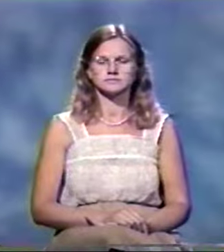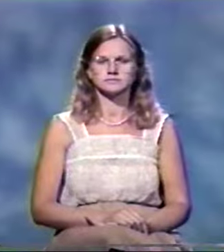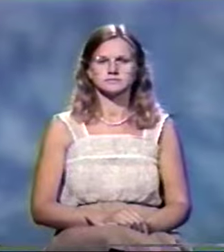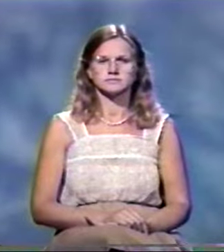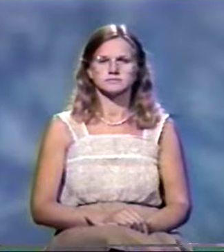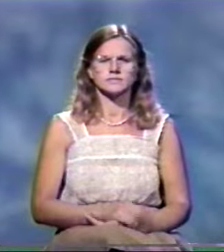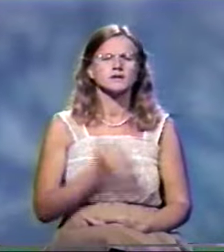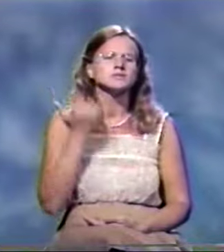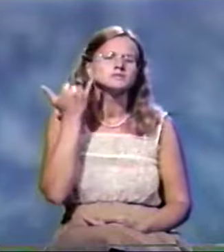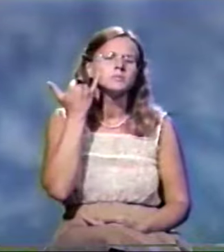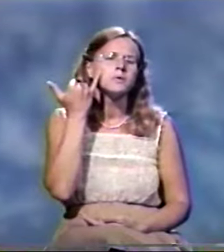Suppose.